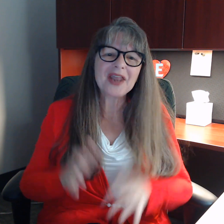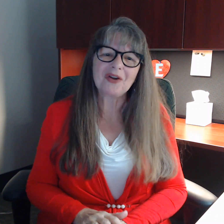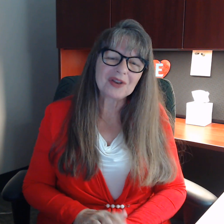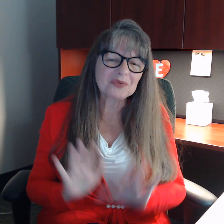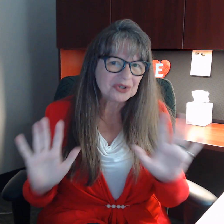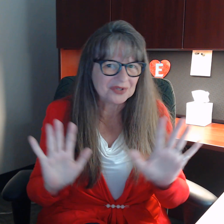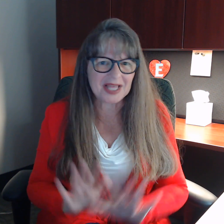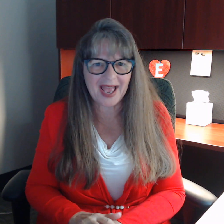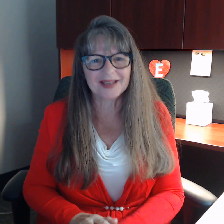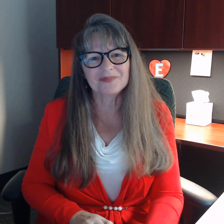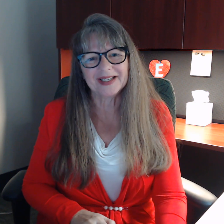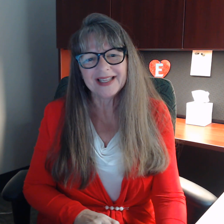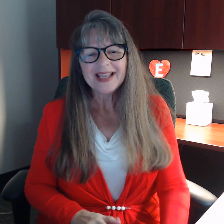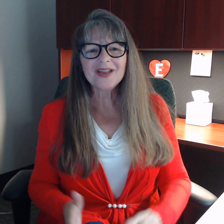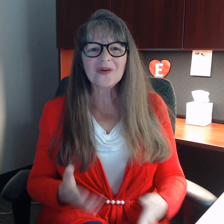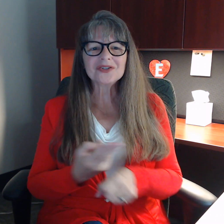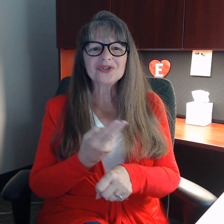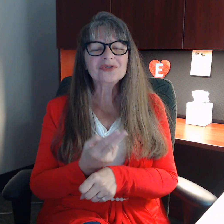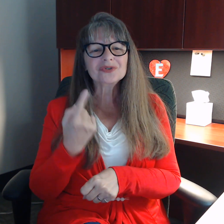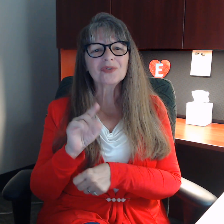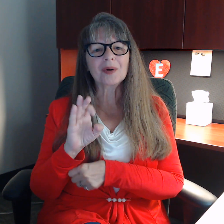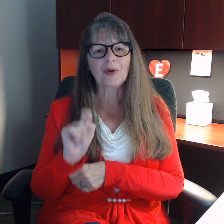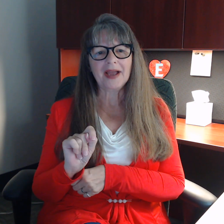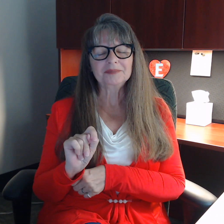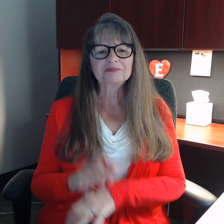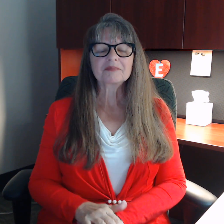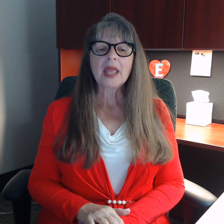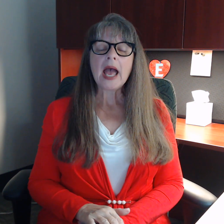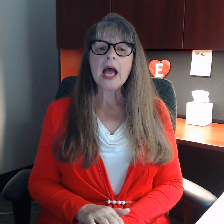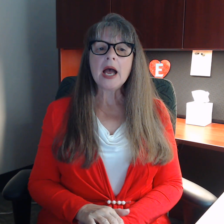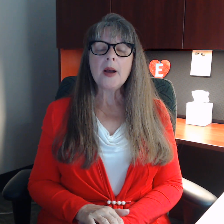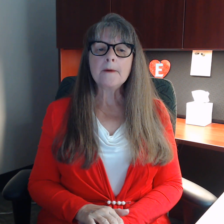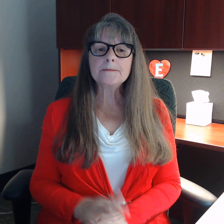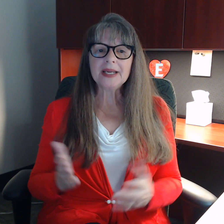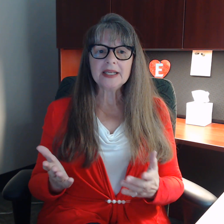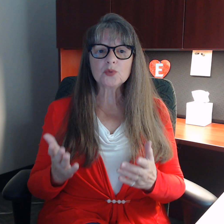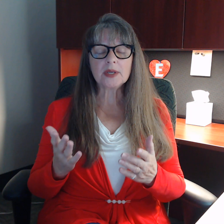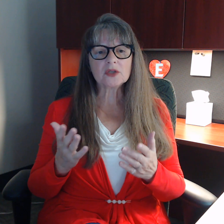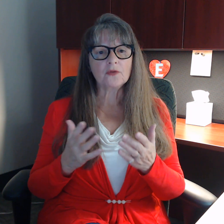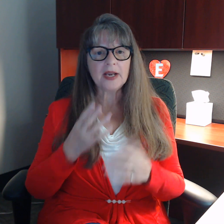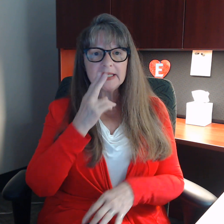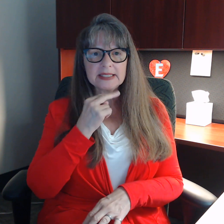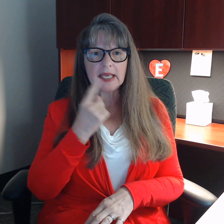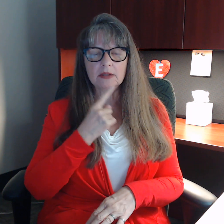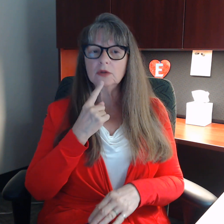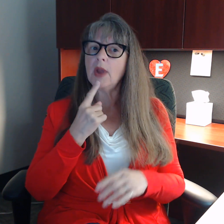know that I would use that, but it was used for a brat. But it's what's so funny is that you have